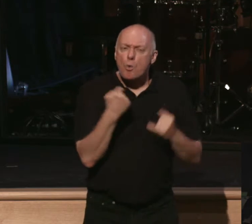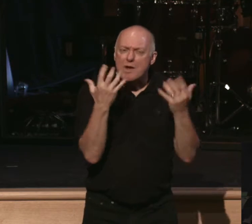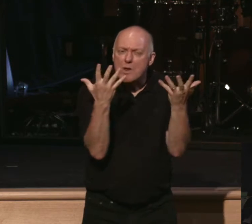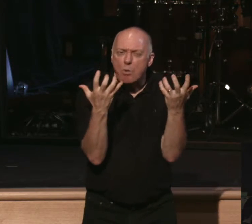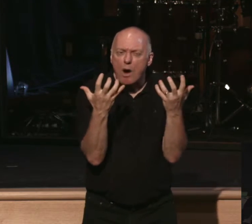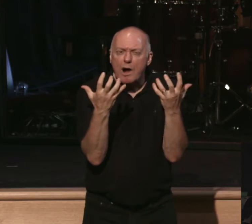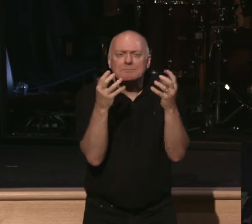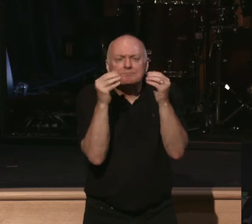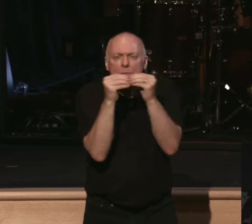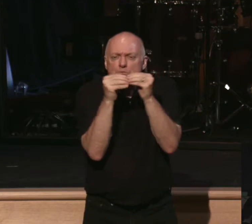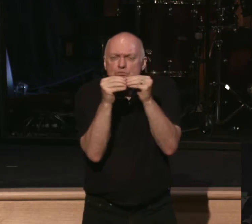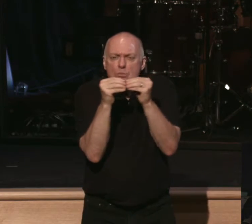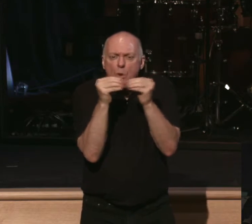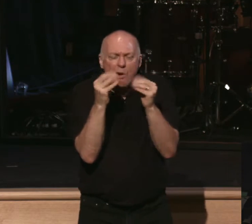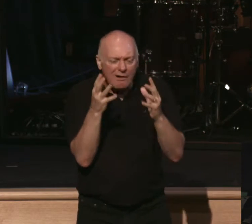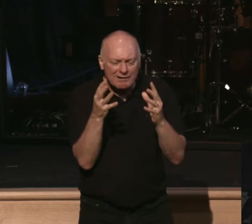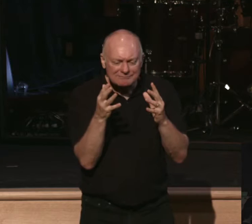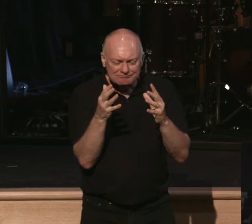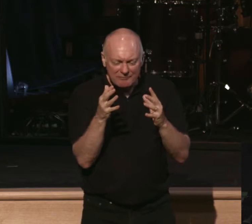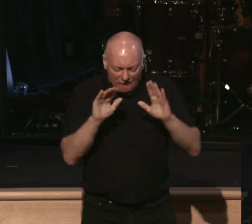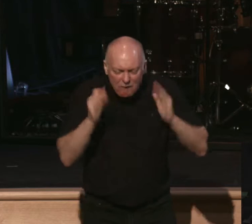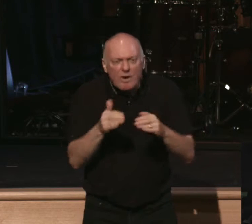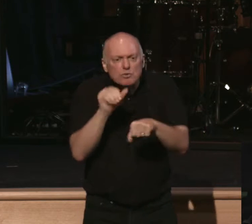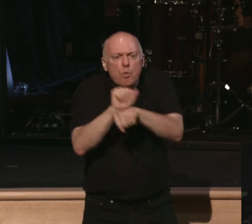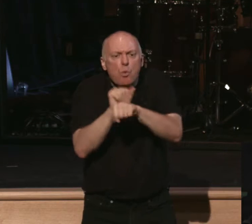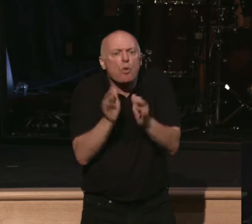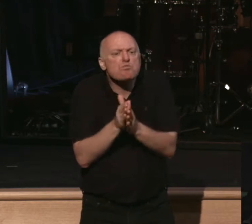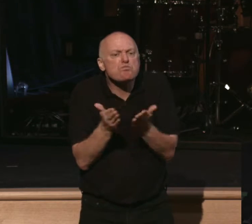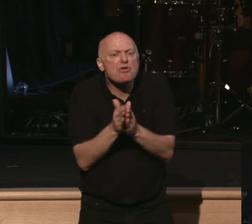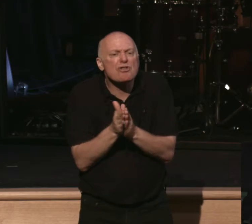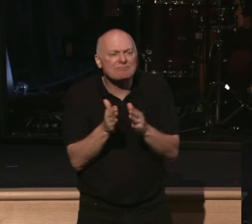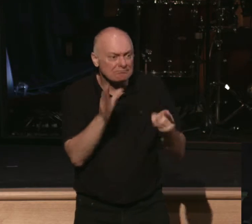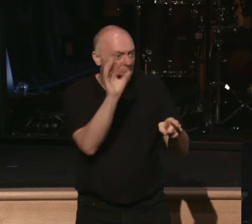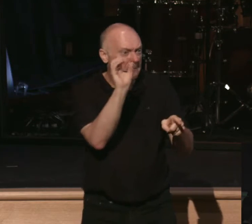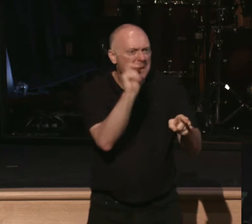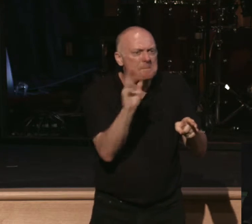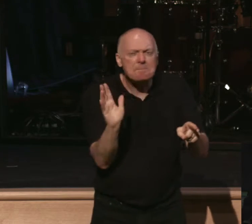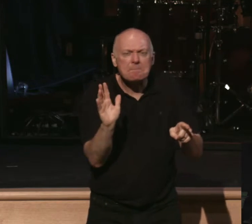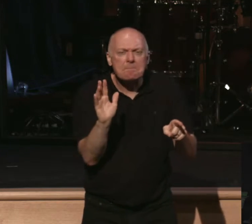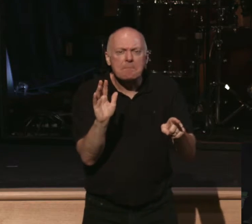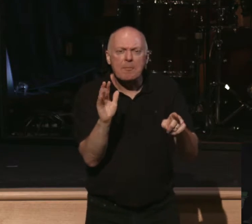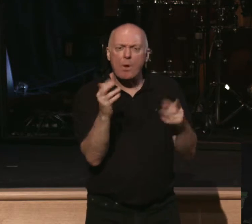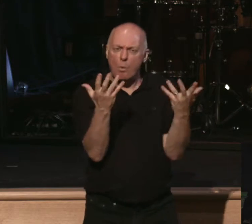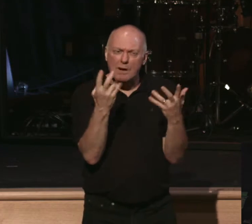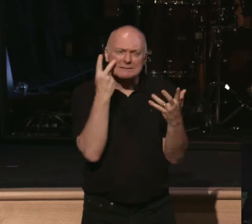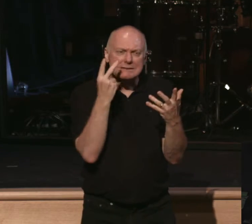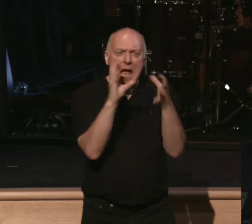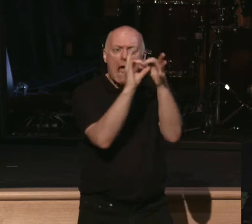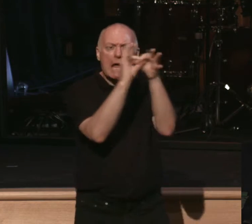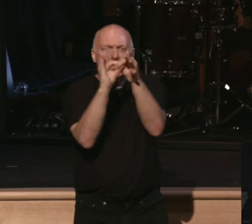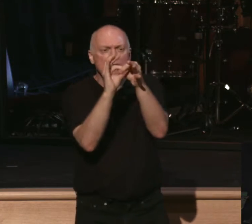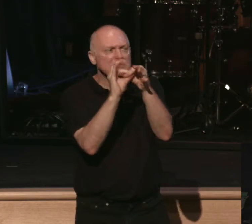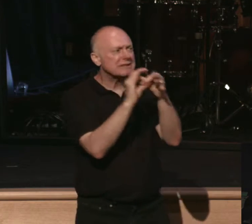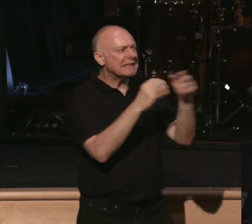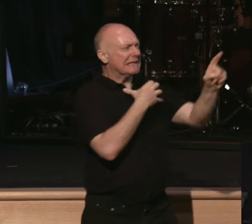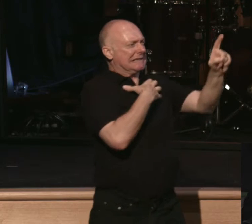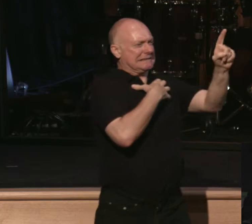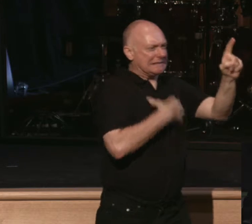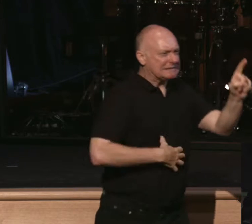even a little bit more interactive with these workbooks and understanding this, the connection between